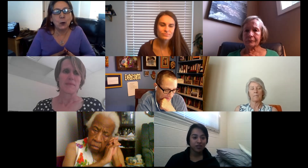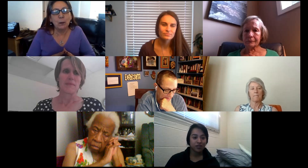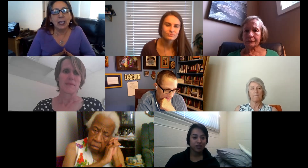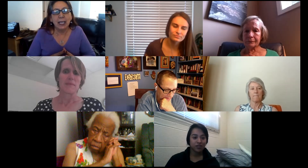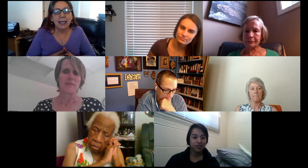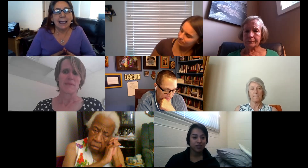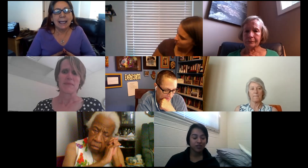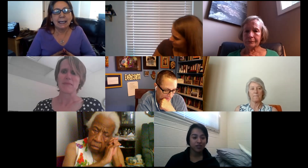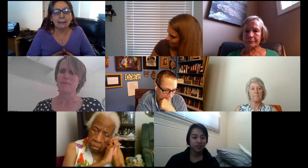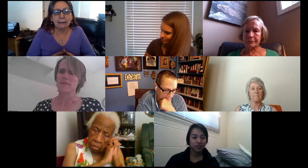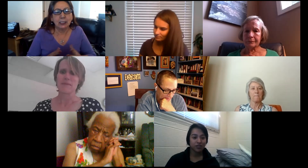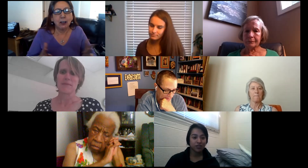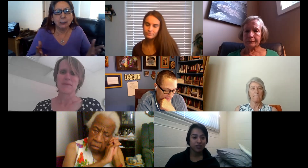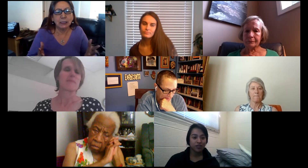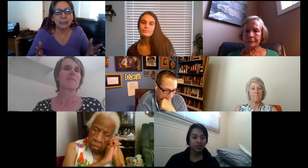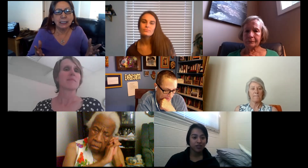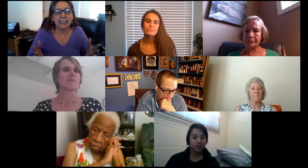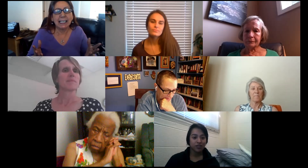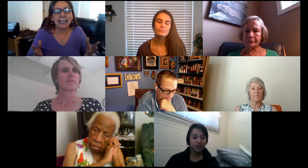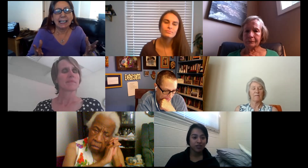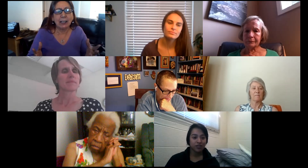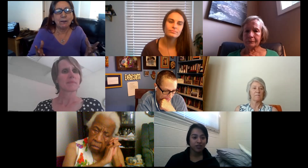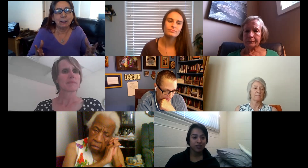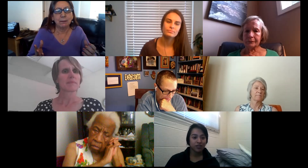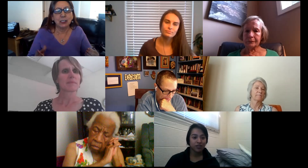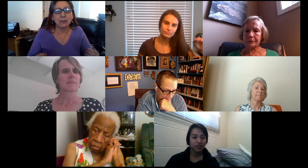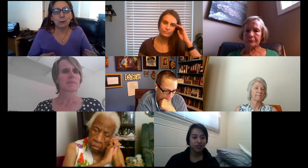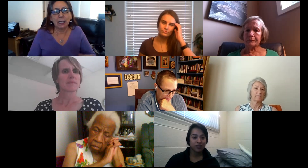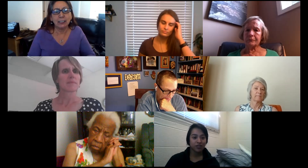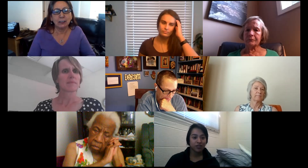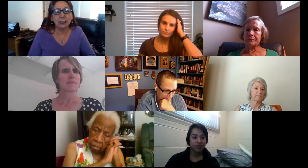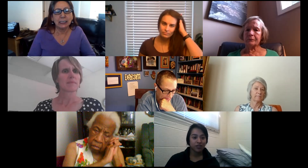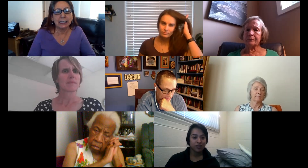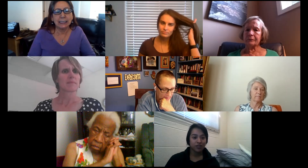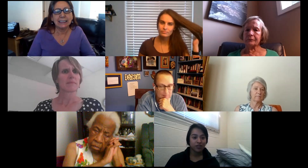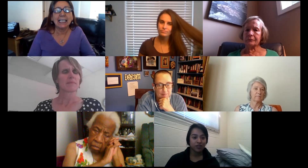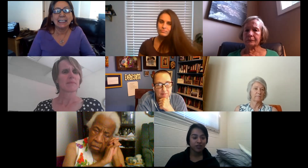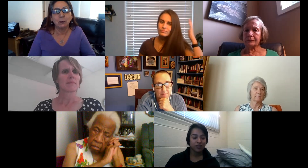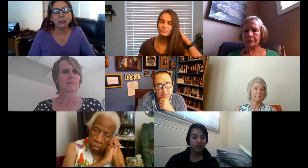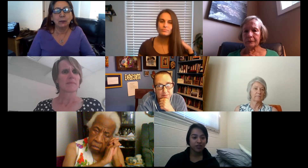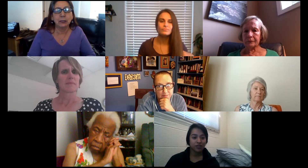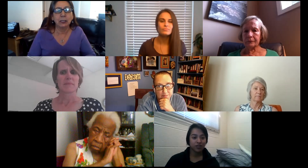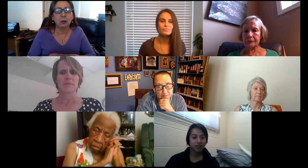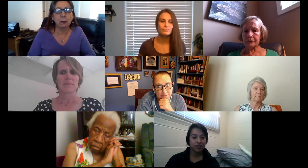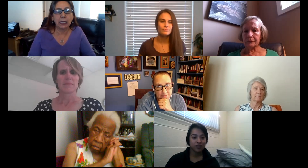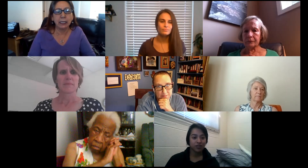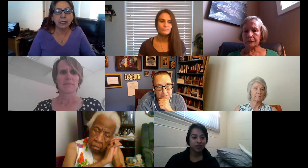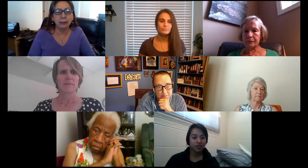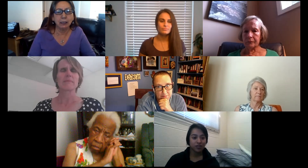home. And she calls me and said that they got a letter from Commission for Blind Services saying that Rosie was gonna go blind. I'm like,